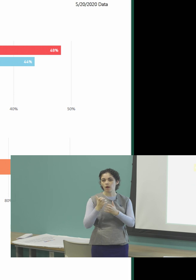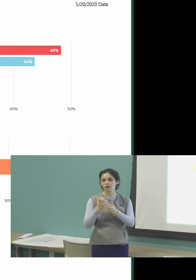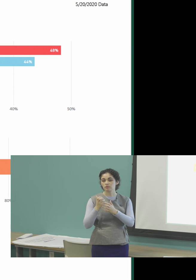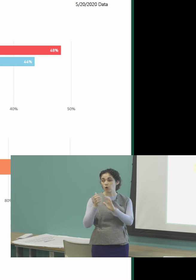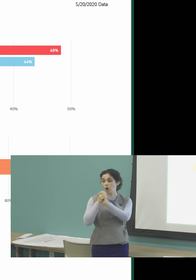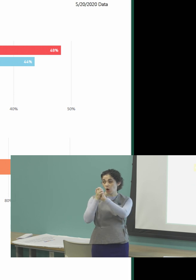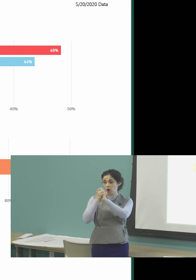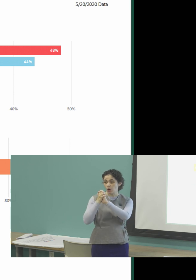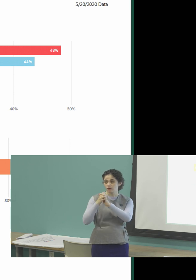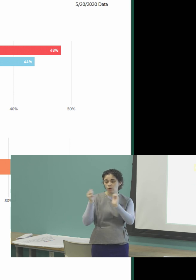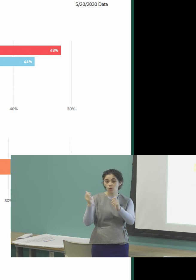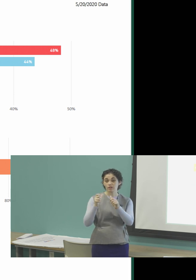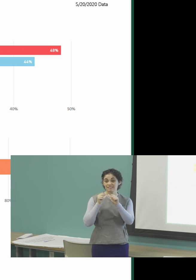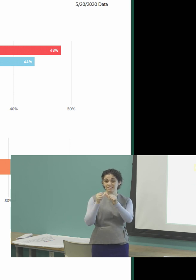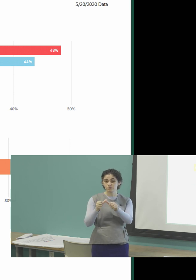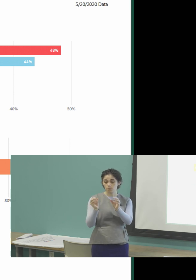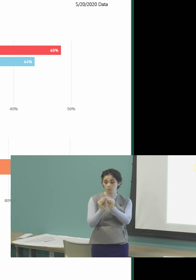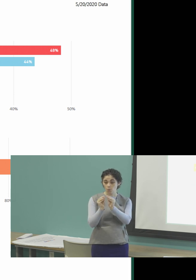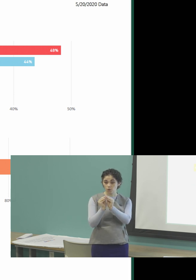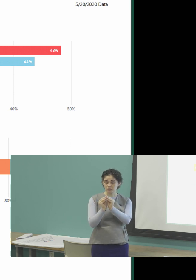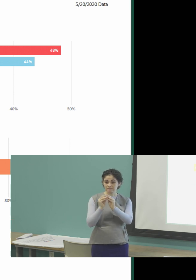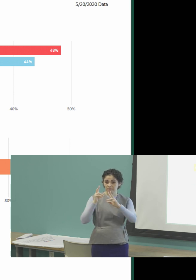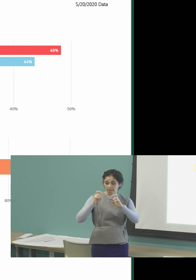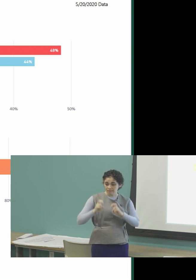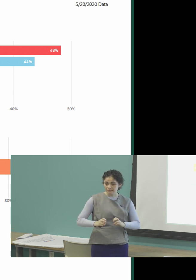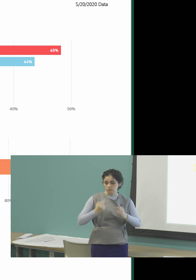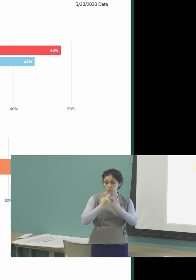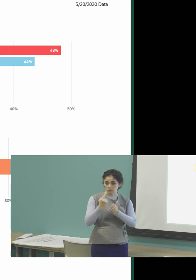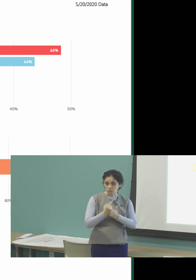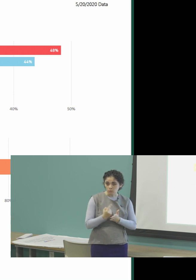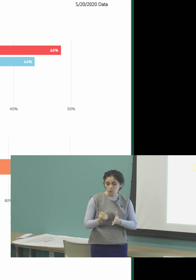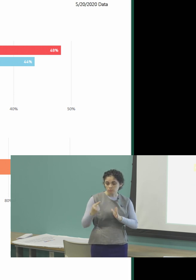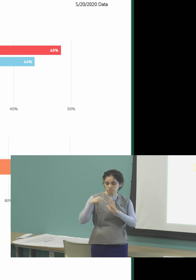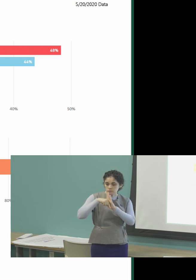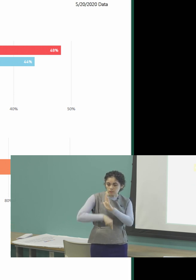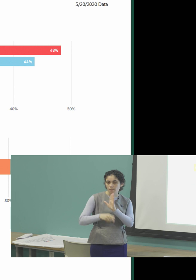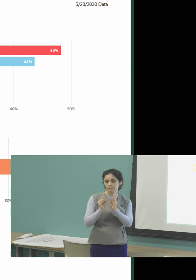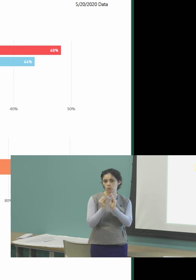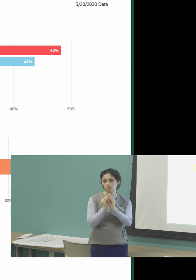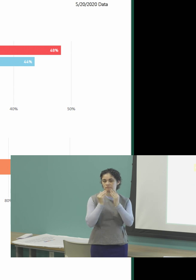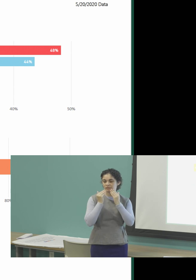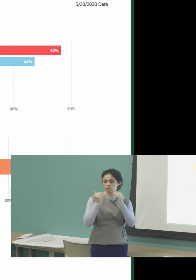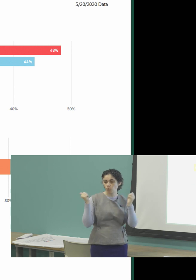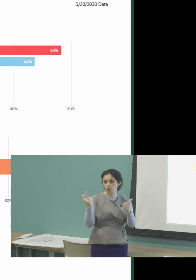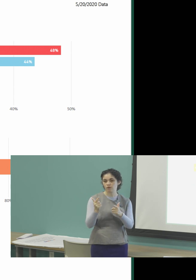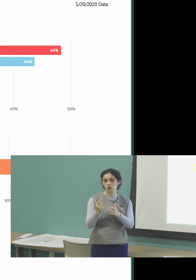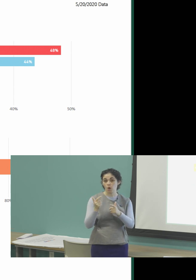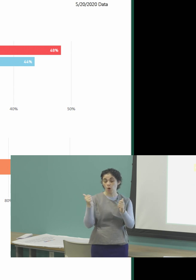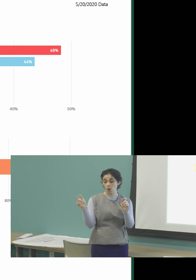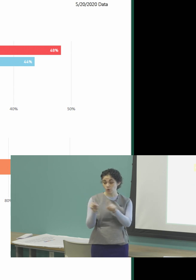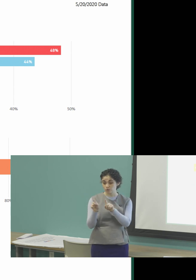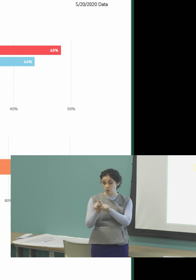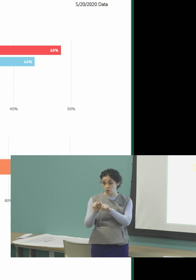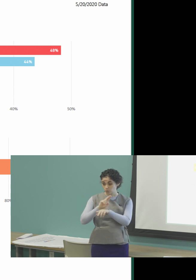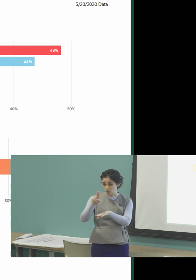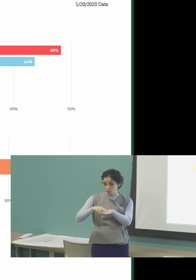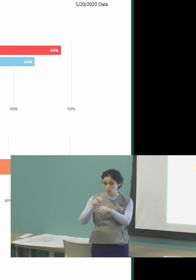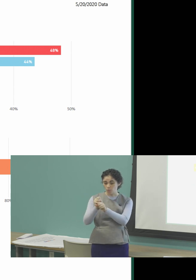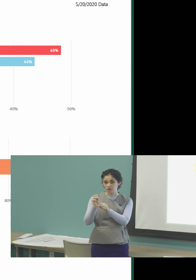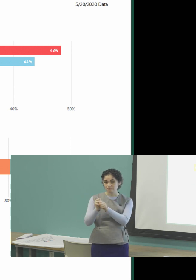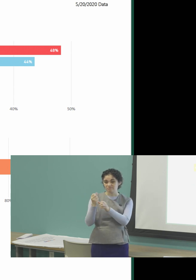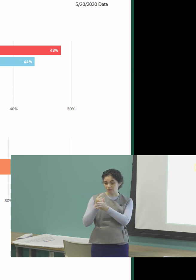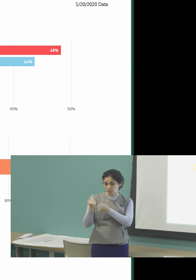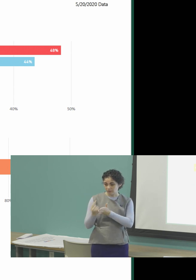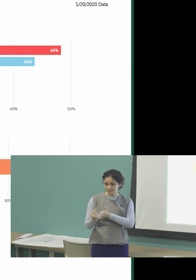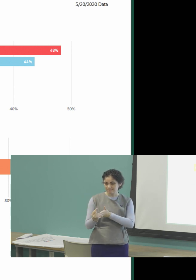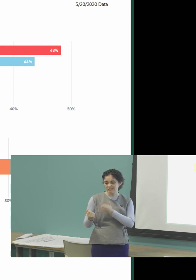shout out. They are continuing to do more and more analysis every week, and we're very grateful for that on top of all of their other regular work that they do to support